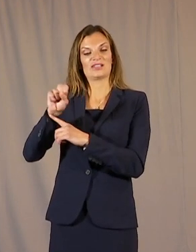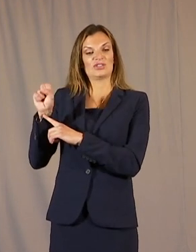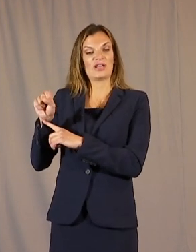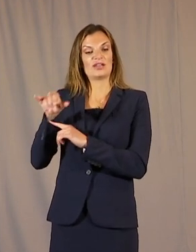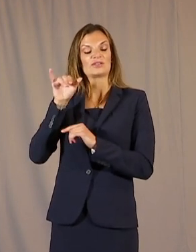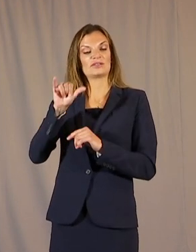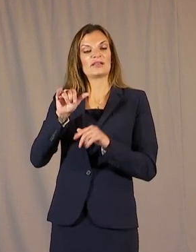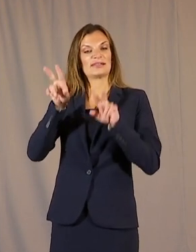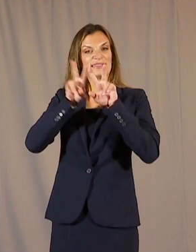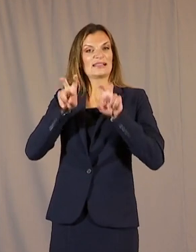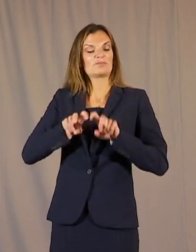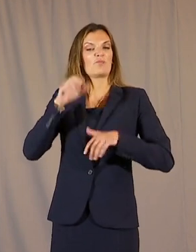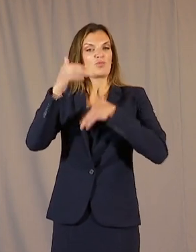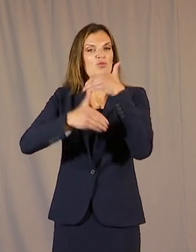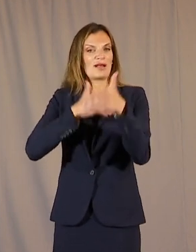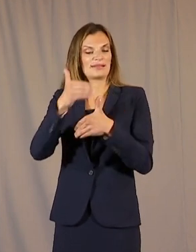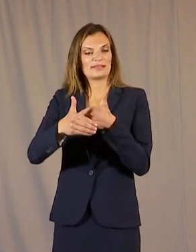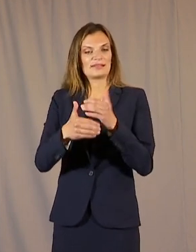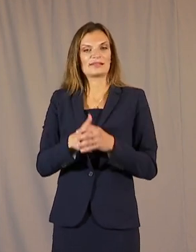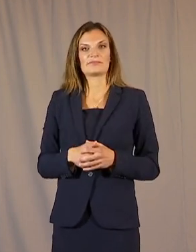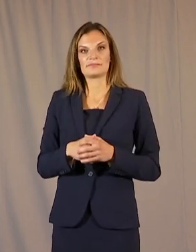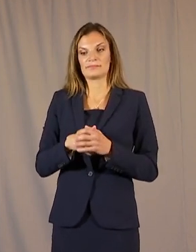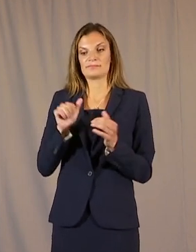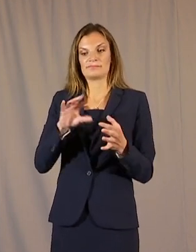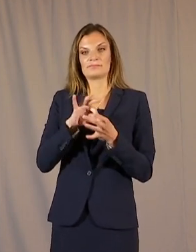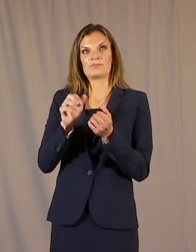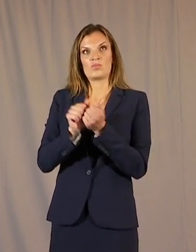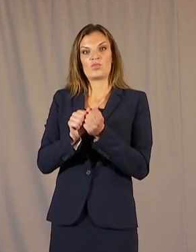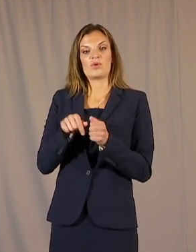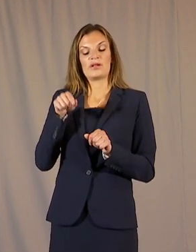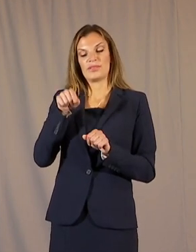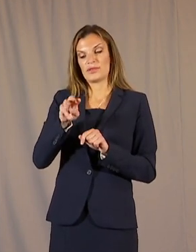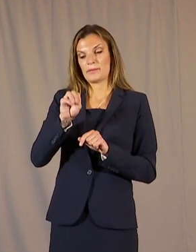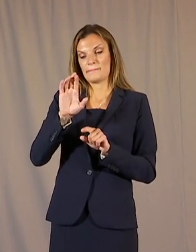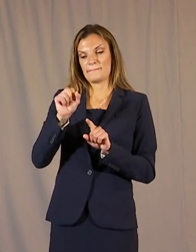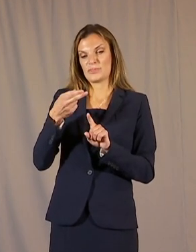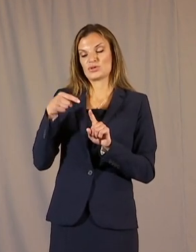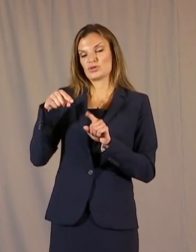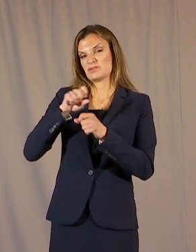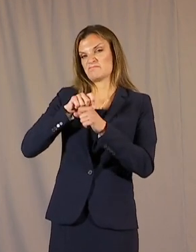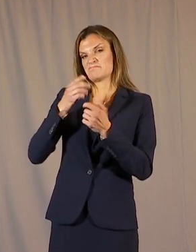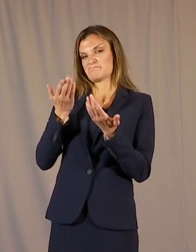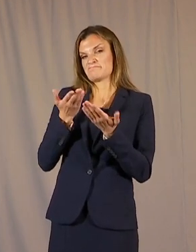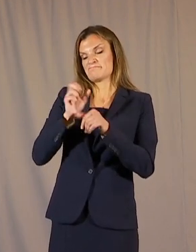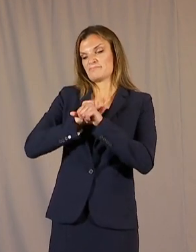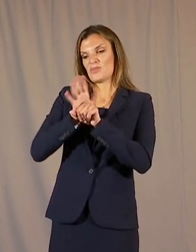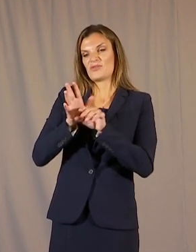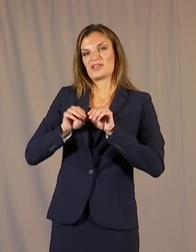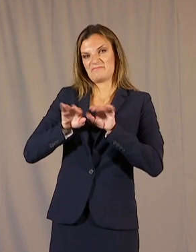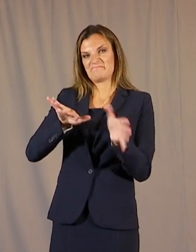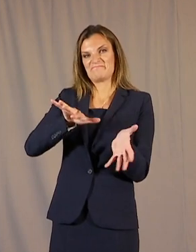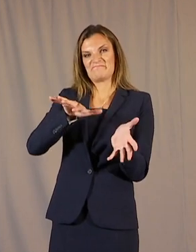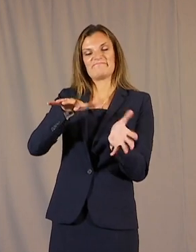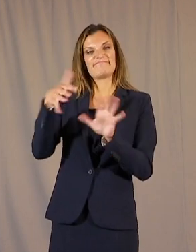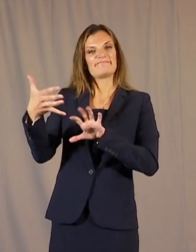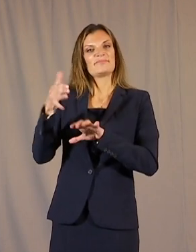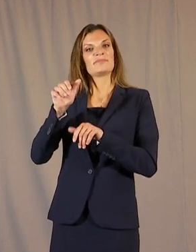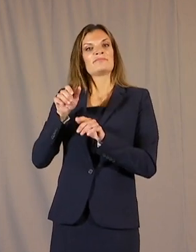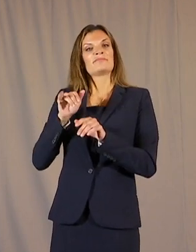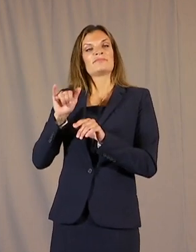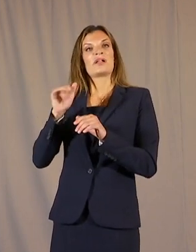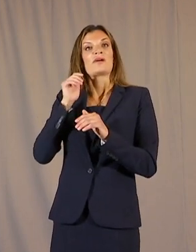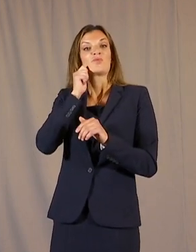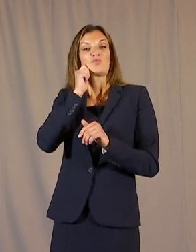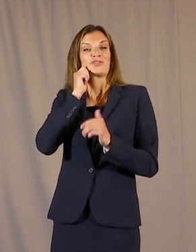Assessment Process, an effort aligned with the Michigan Coronavirus Disparities Task Force for addressing racism as a public